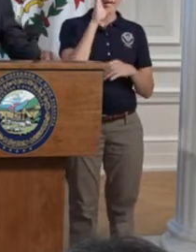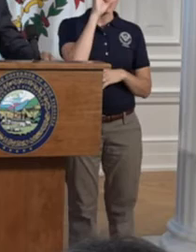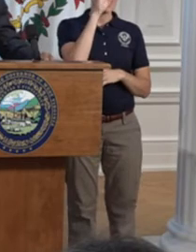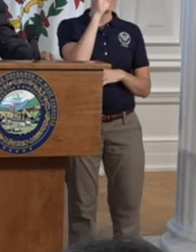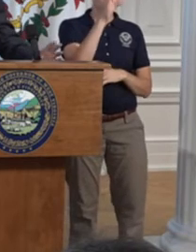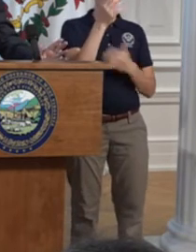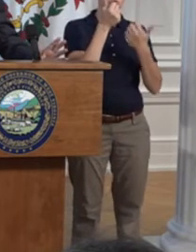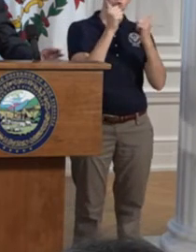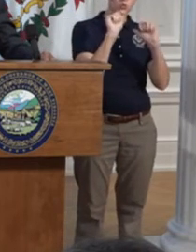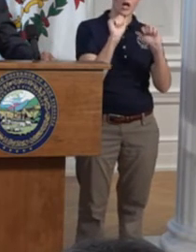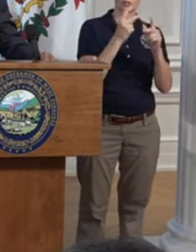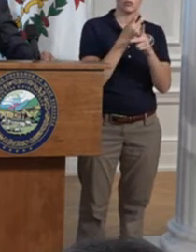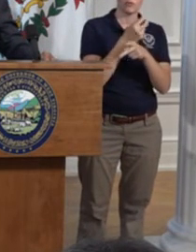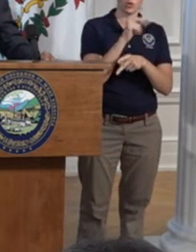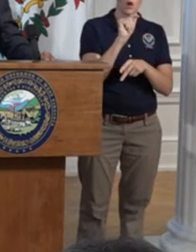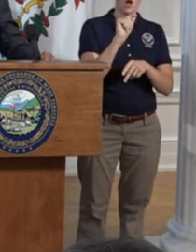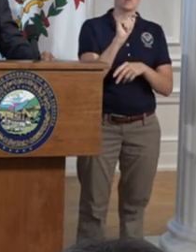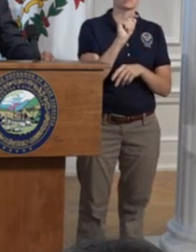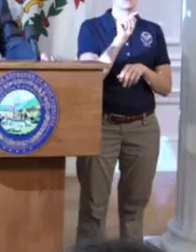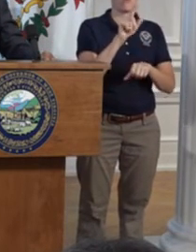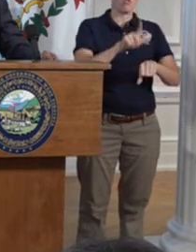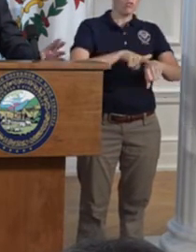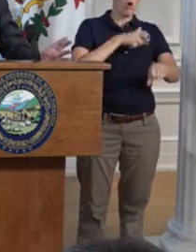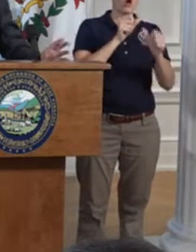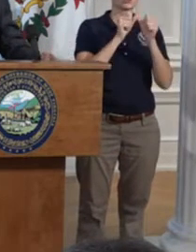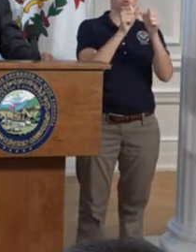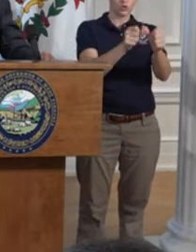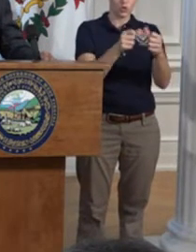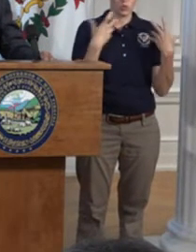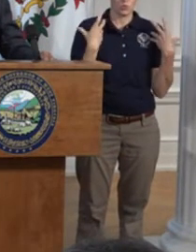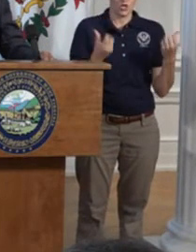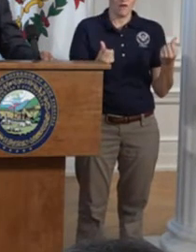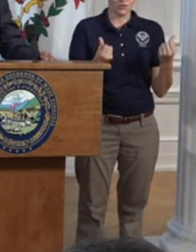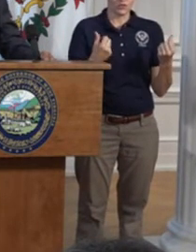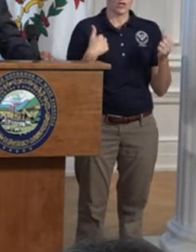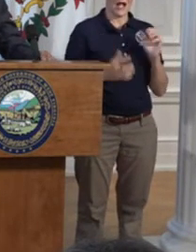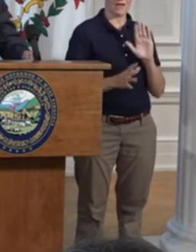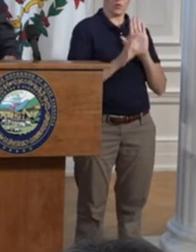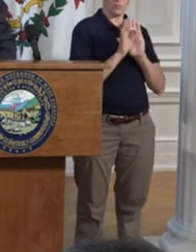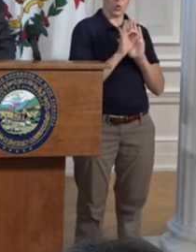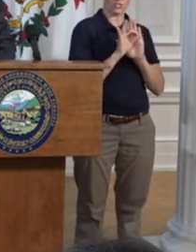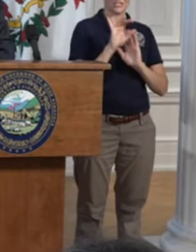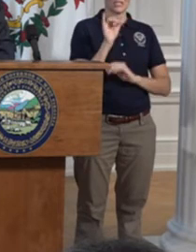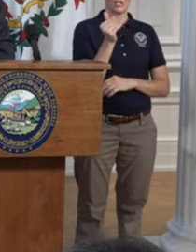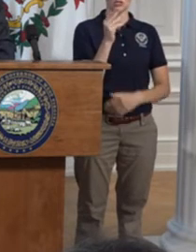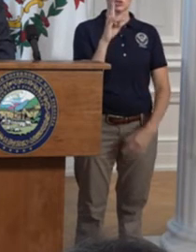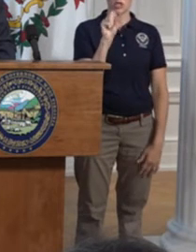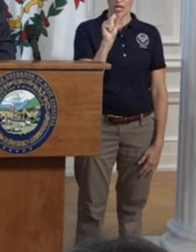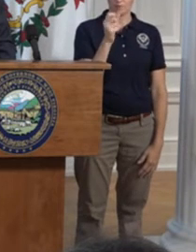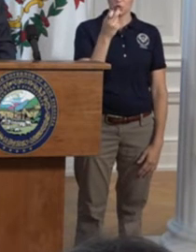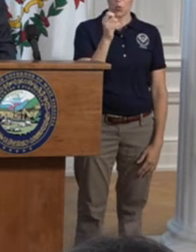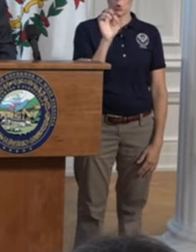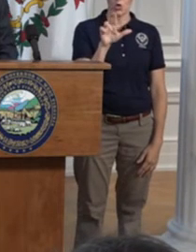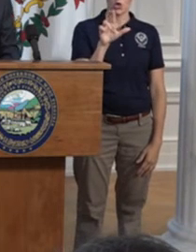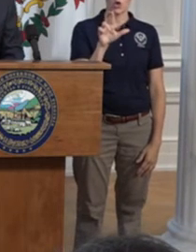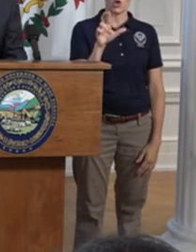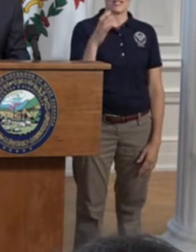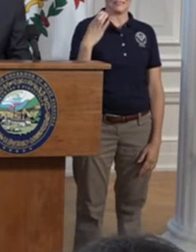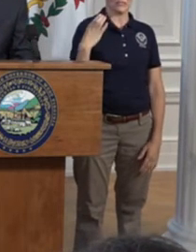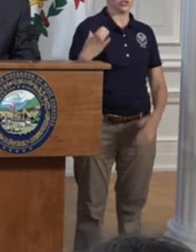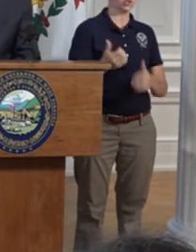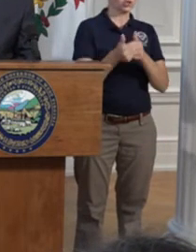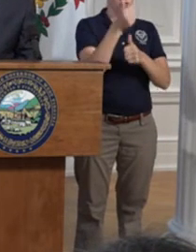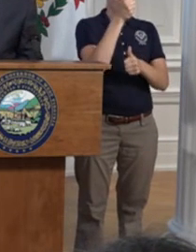pleased to announce today that I have appointed Major General James Hoyer as West Virginia's Chief Recovery